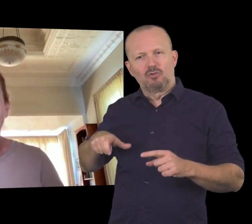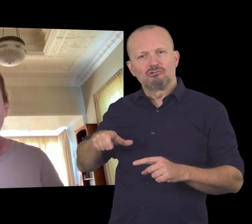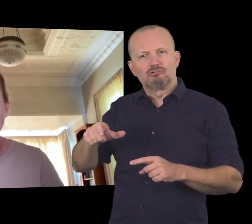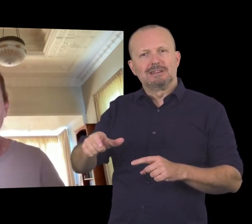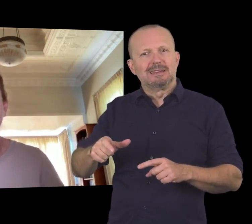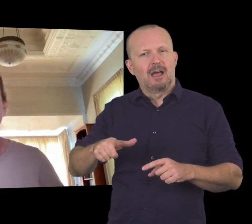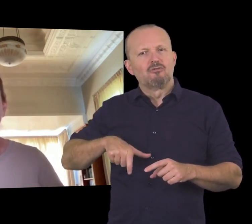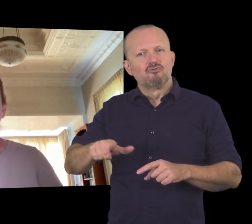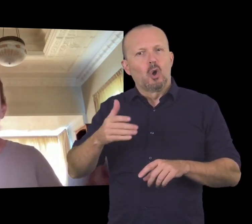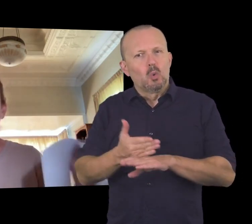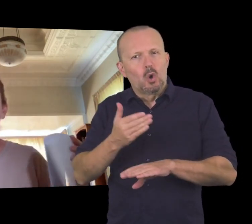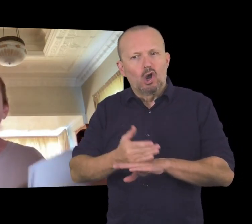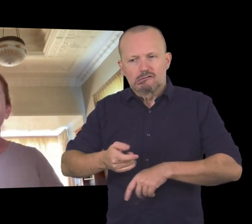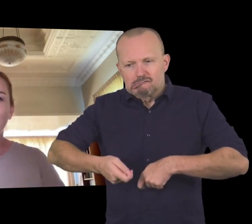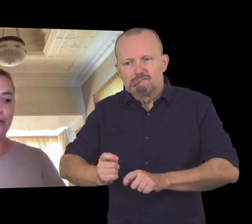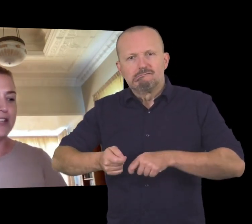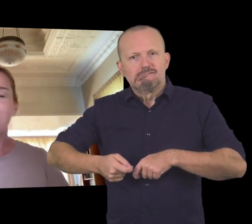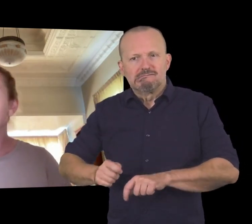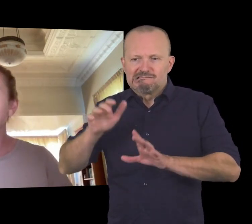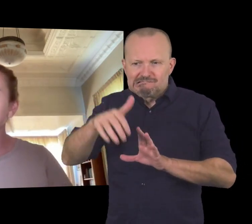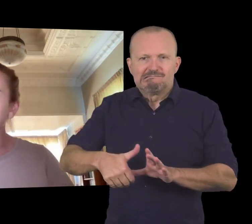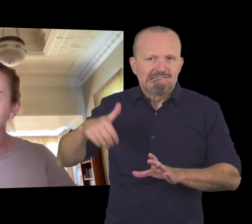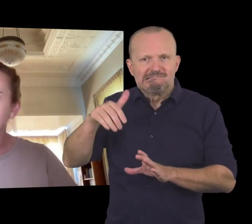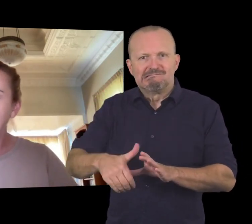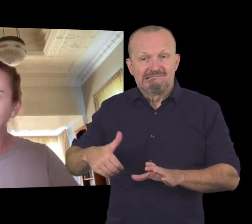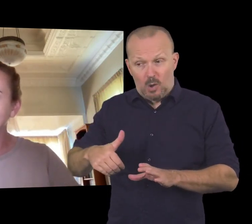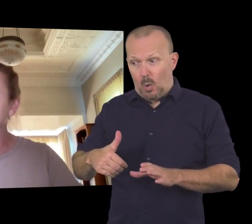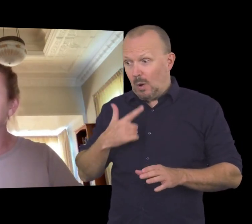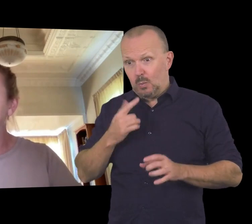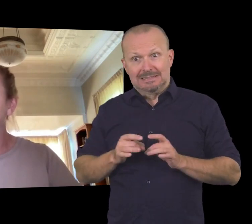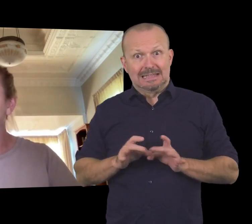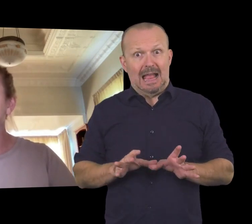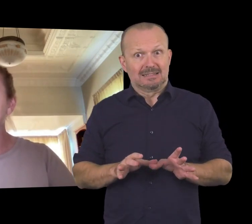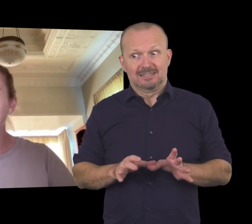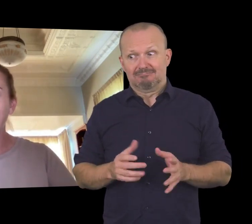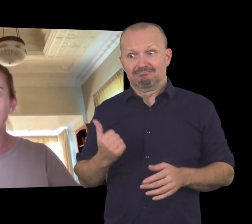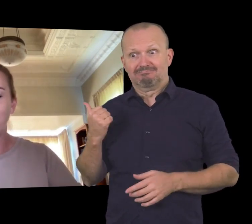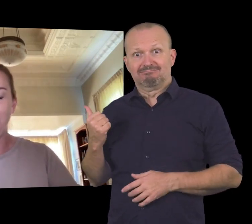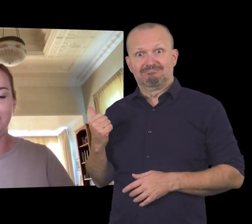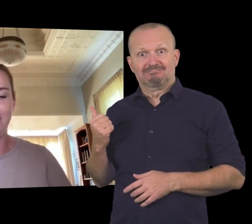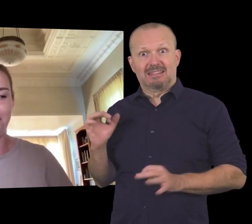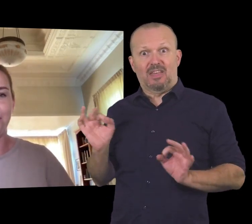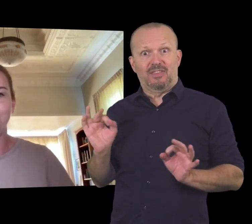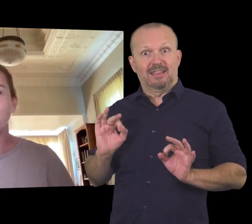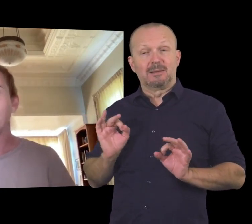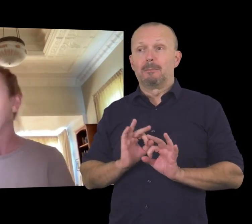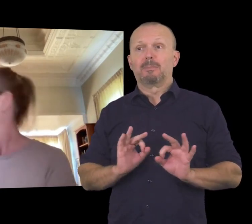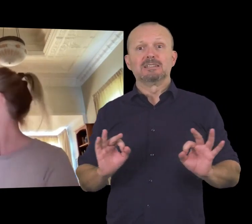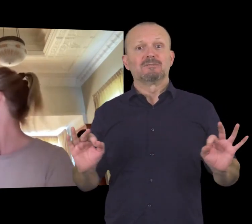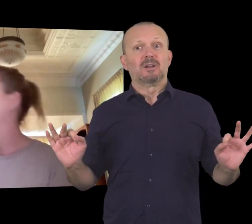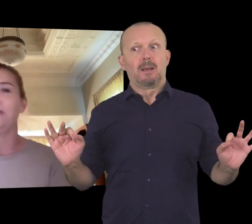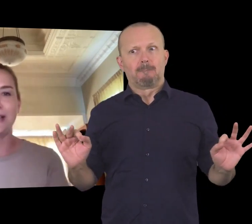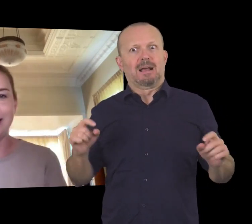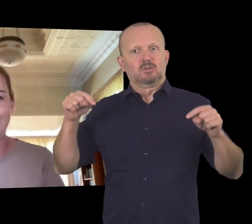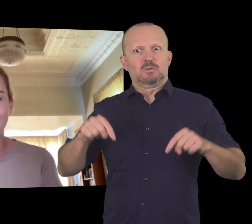are behind us, and for the start of this week we didn't have this low hum, but it seems to have come on